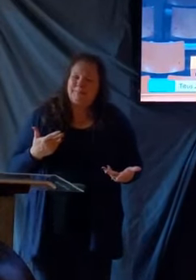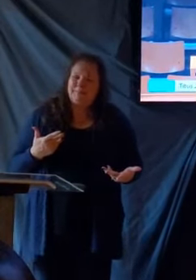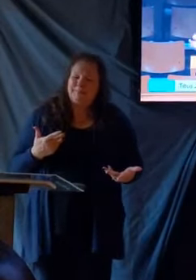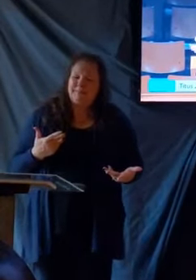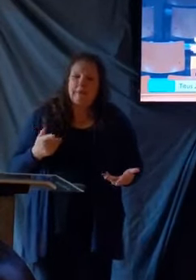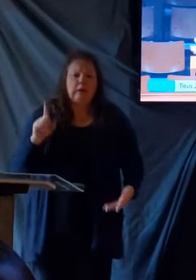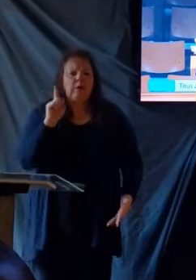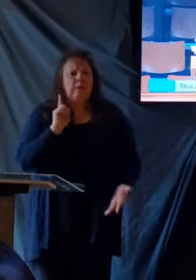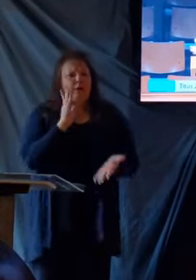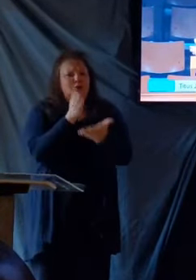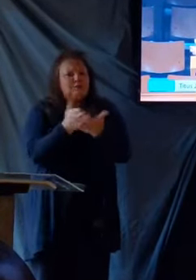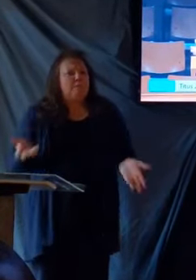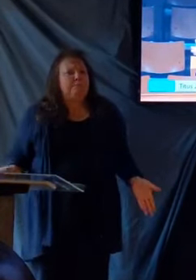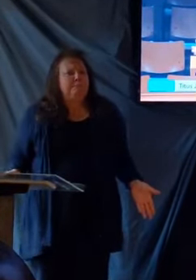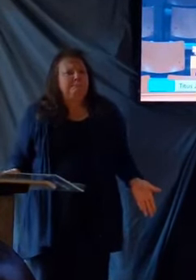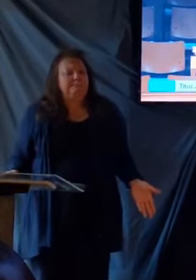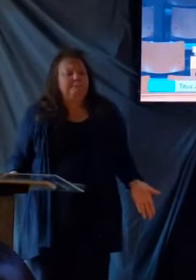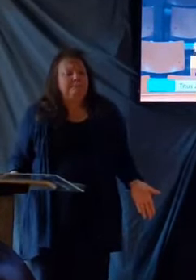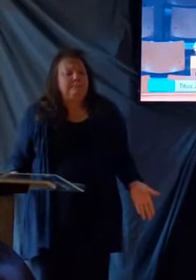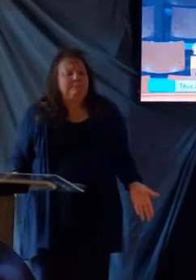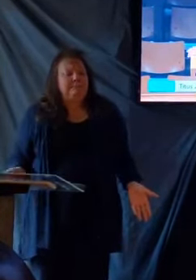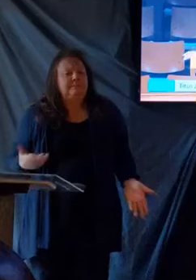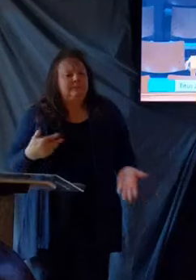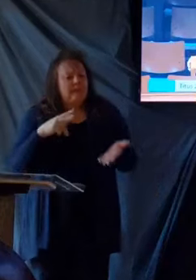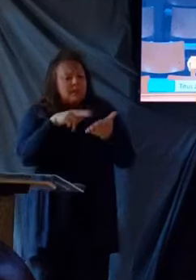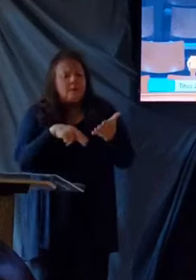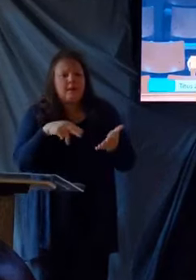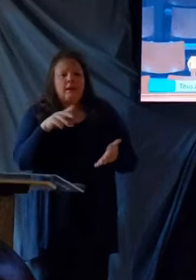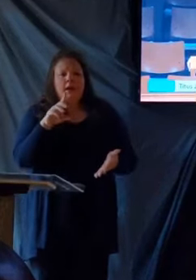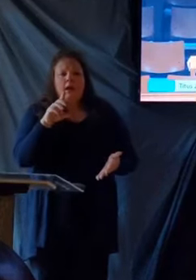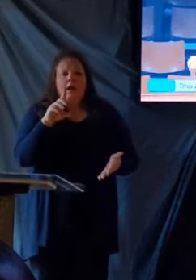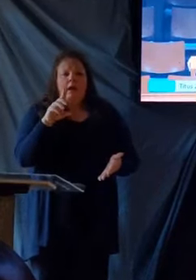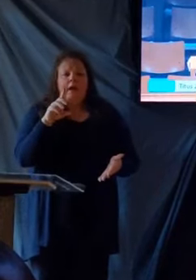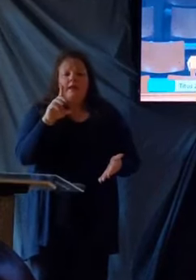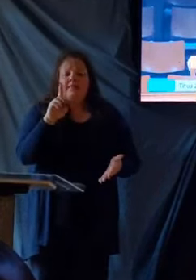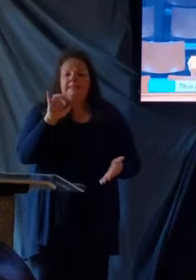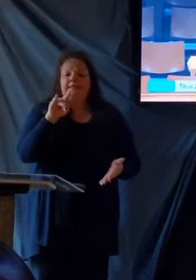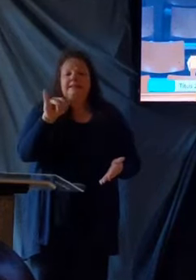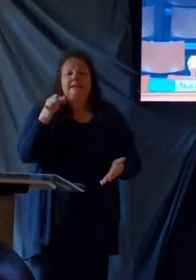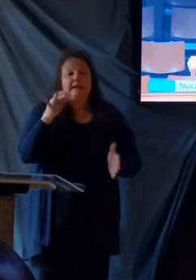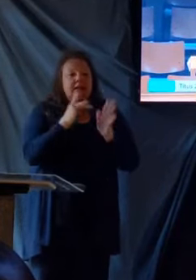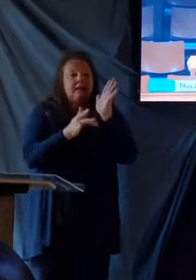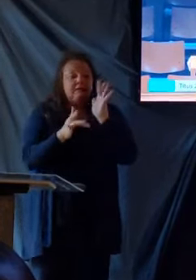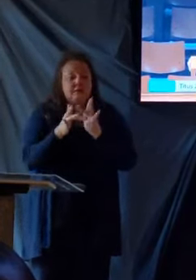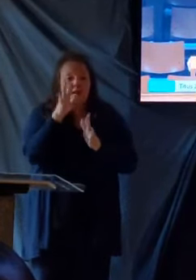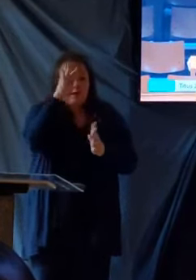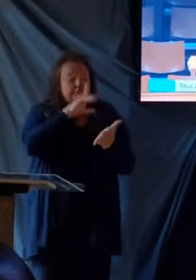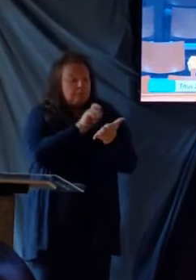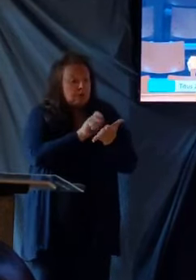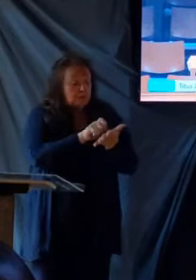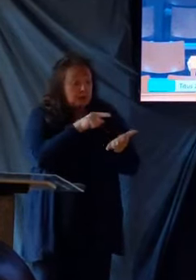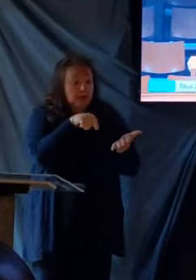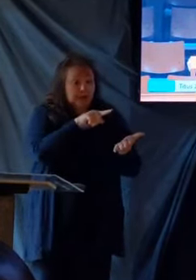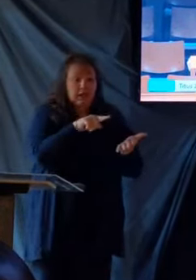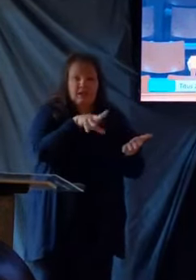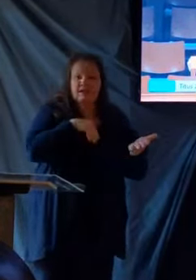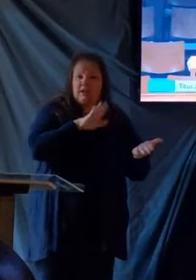And where do we stop? I read on the deity of Christ by a man. His writings are accepted